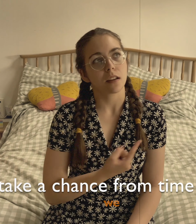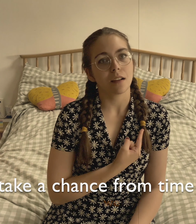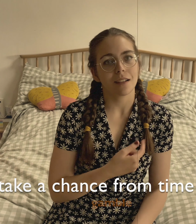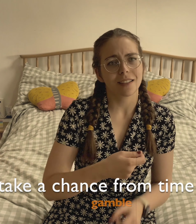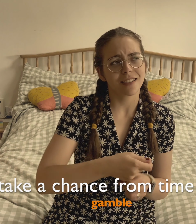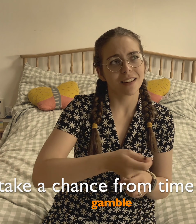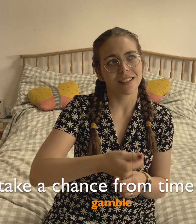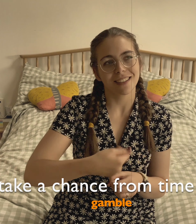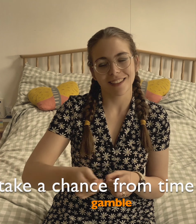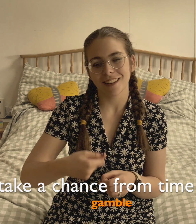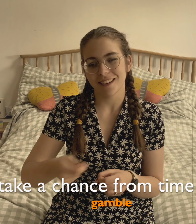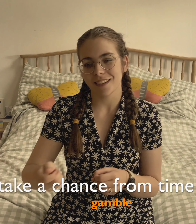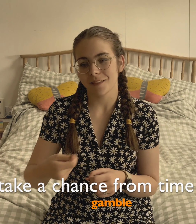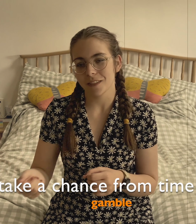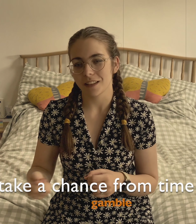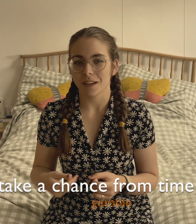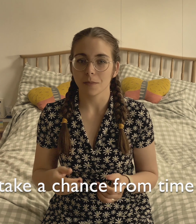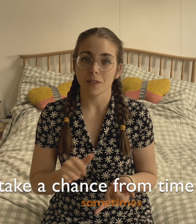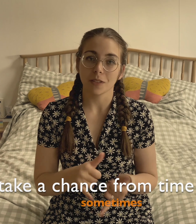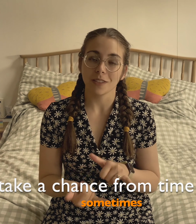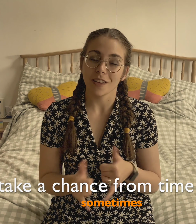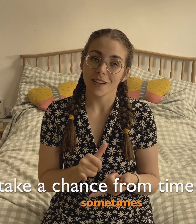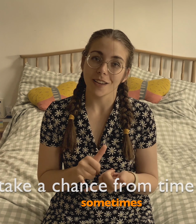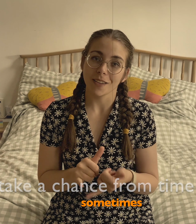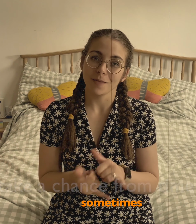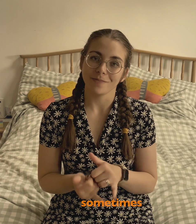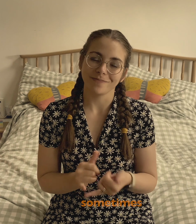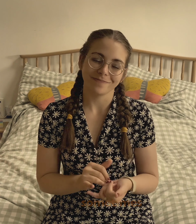take a chance from time to time